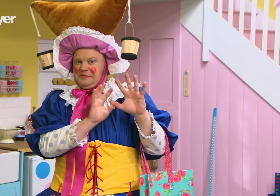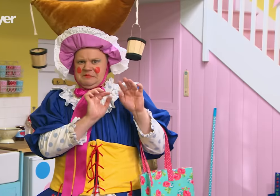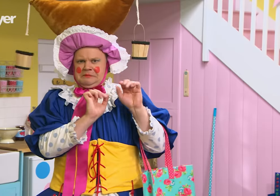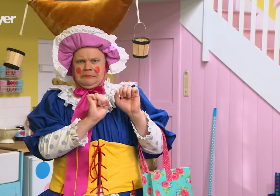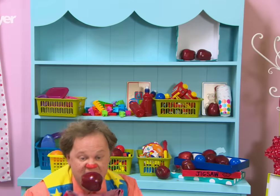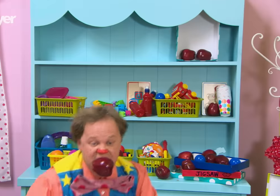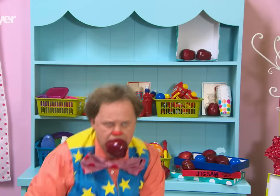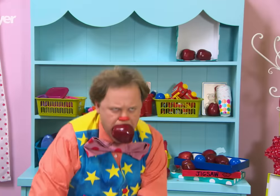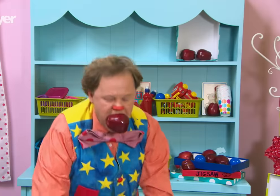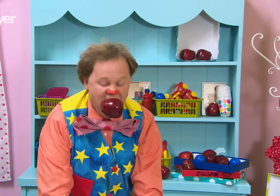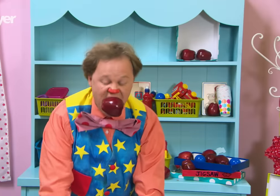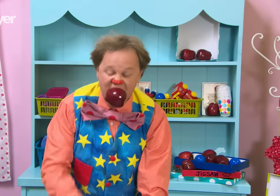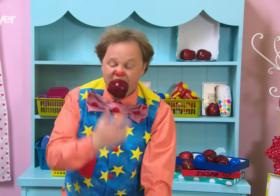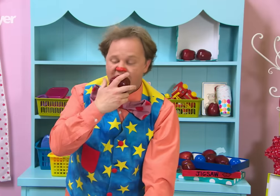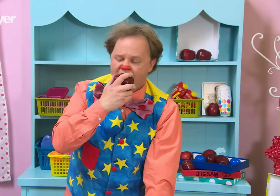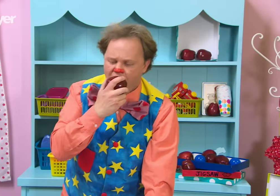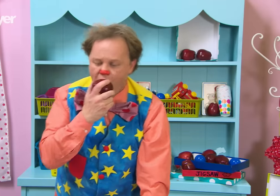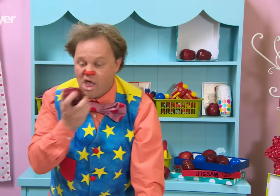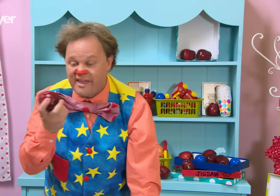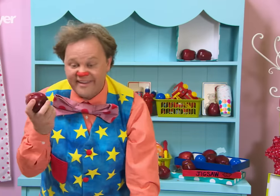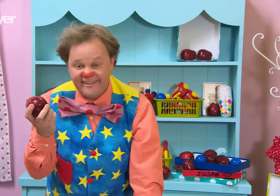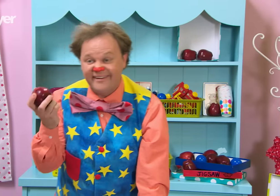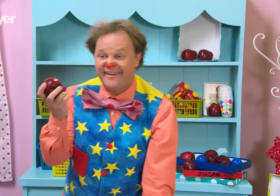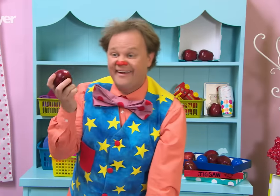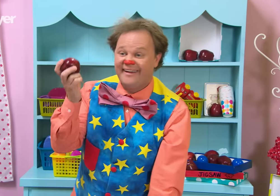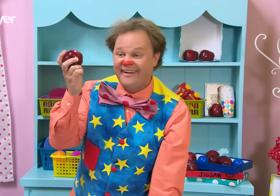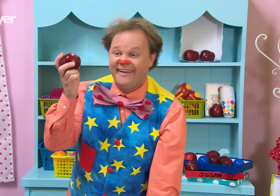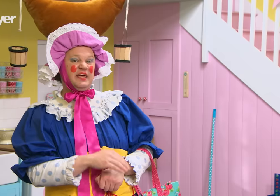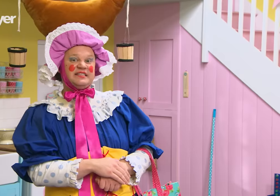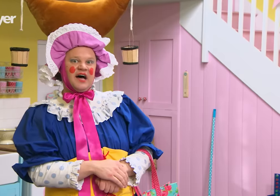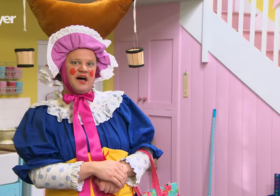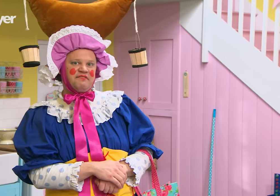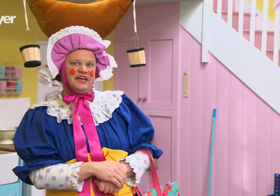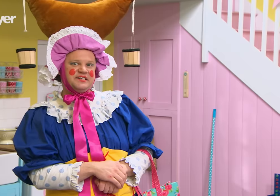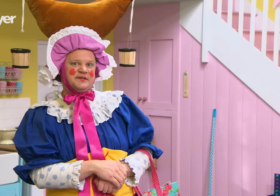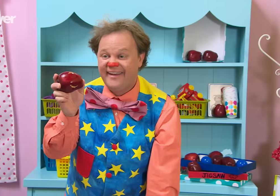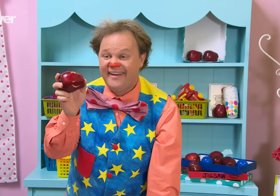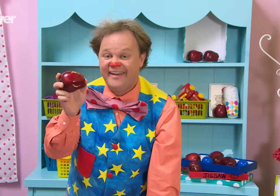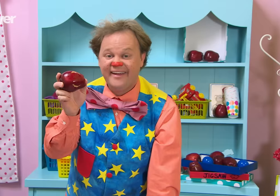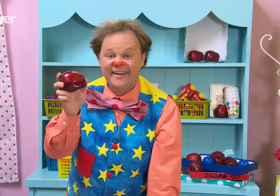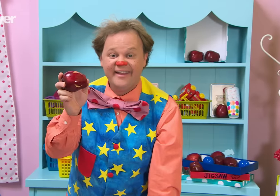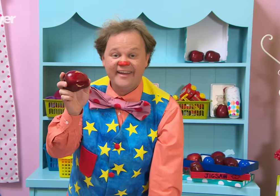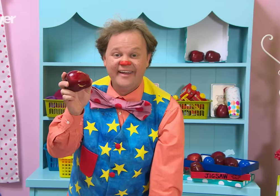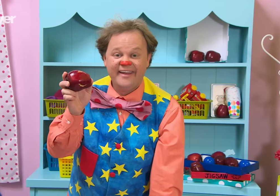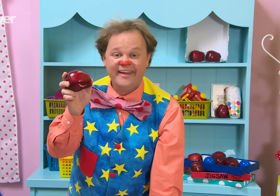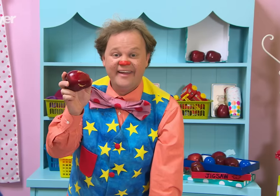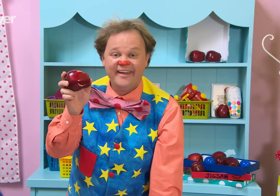Are you sure you'd like that one? Actually, no. It's half eaten. Now, I've just